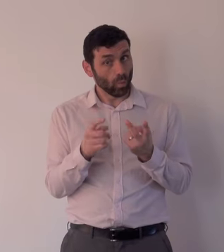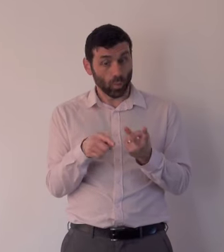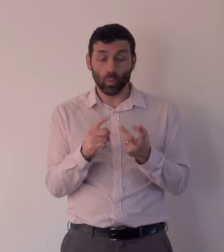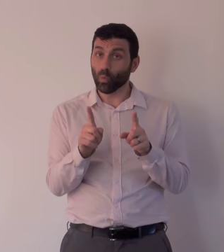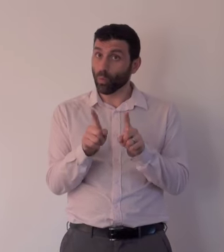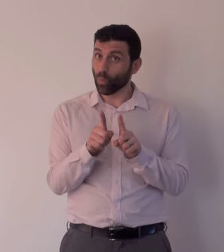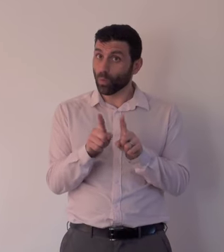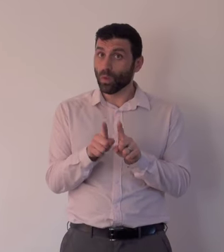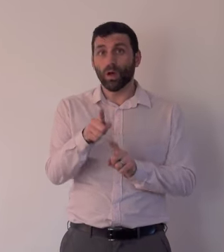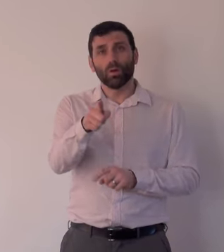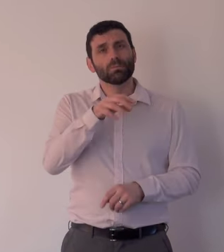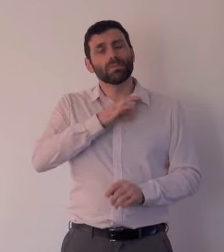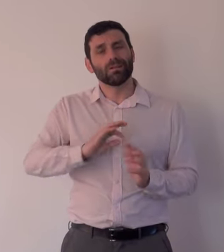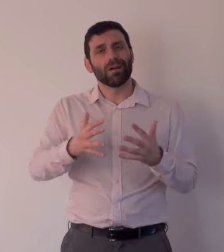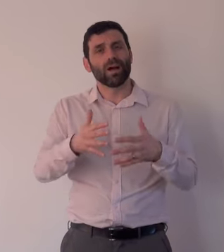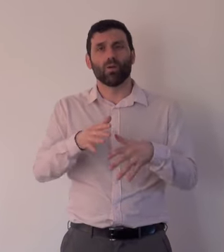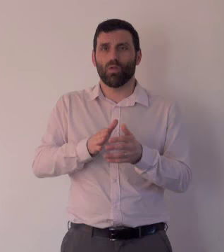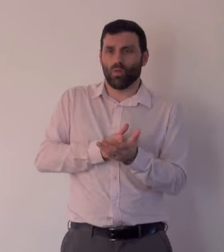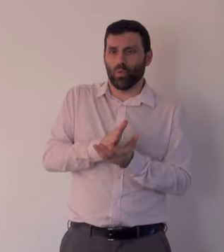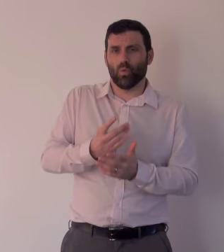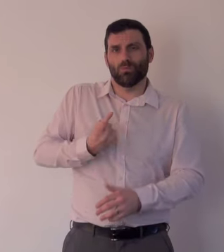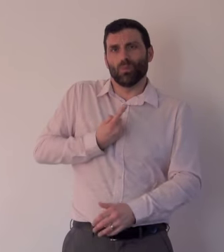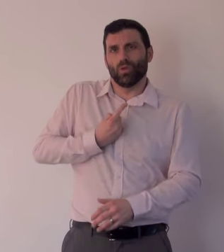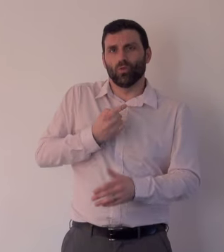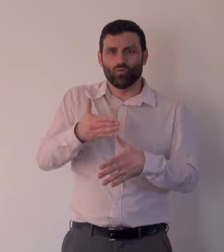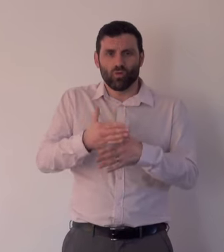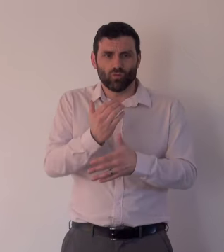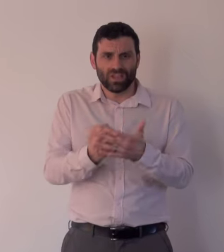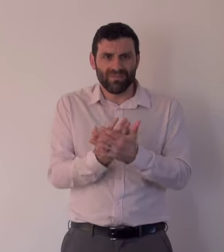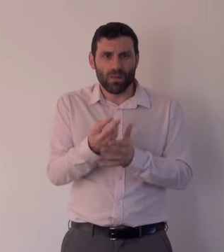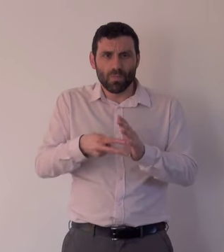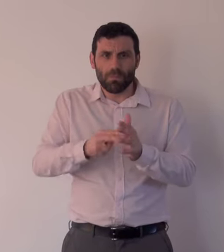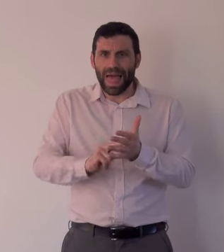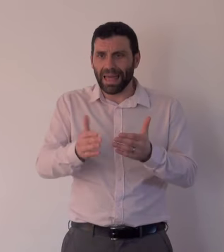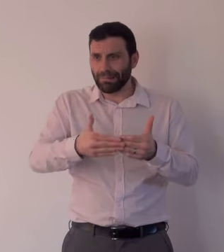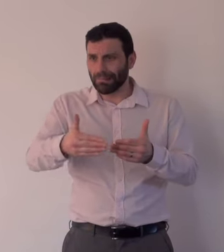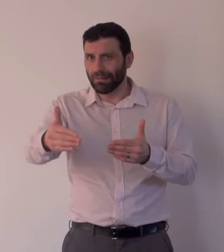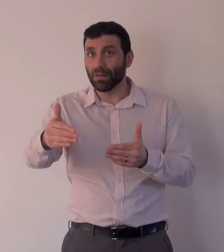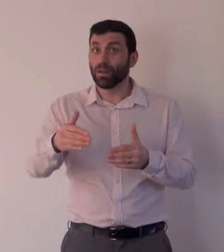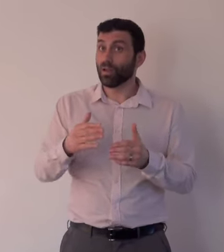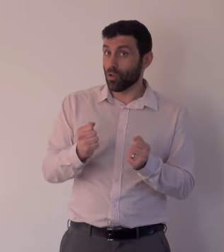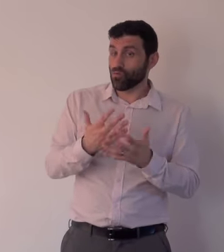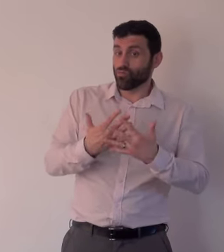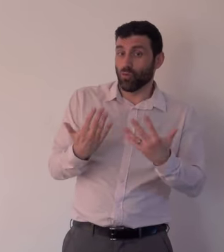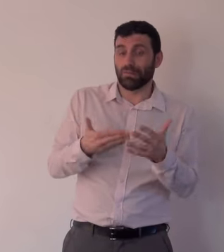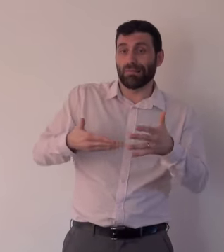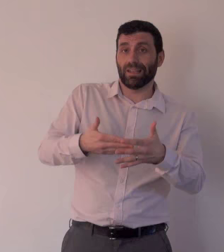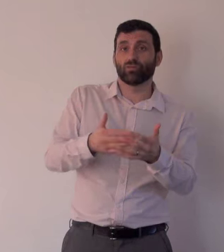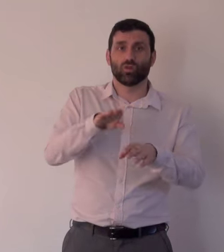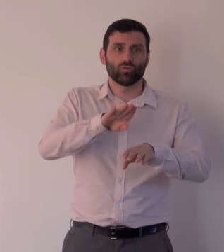Additionally, you will also benefit from our personalised career development plan and have lots of additional training and